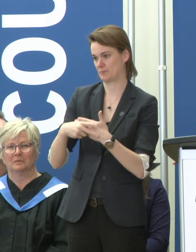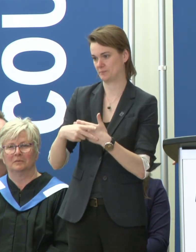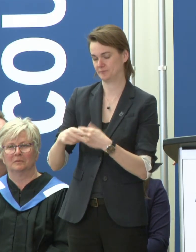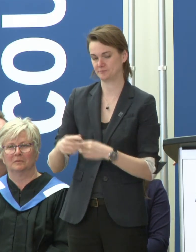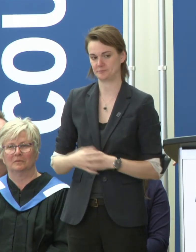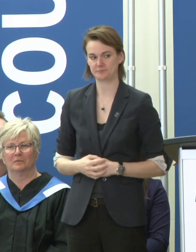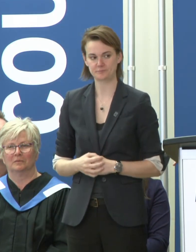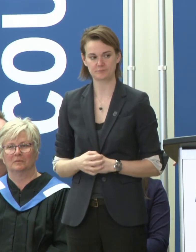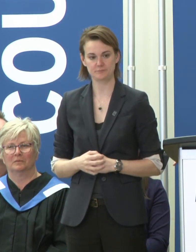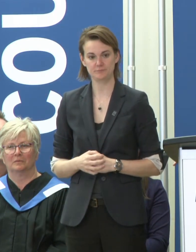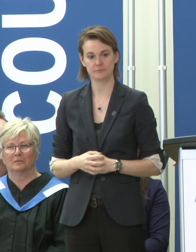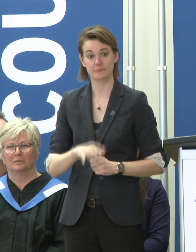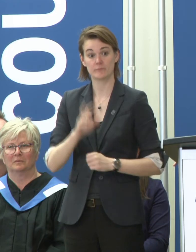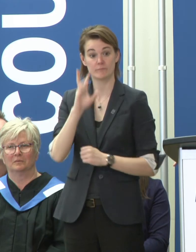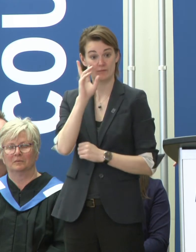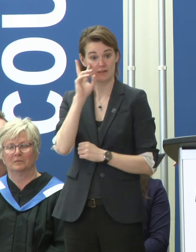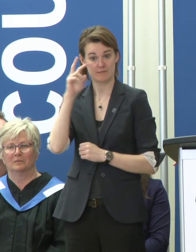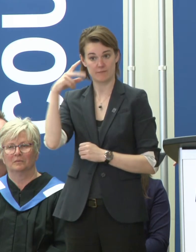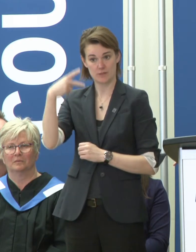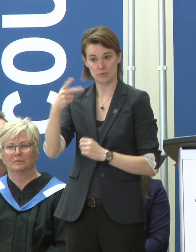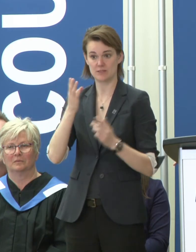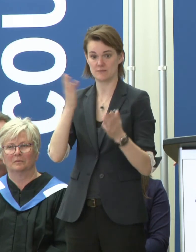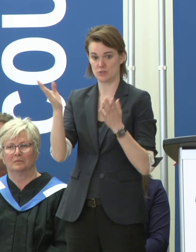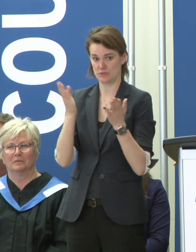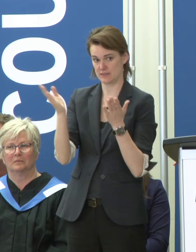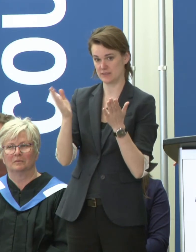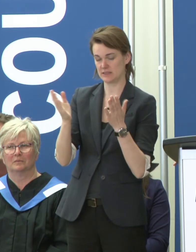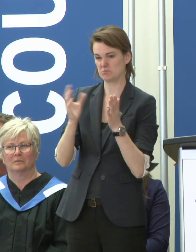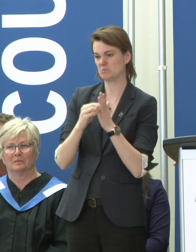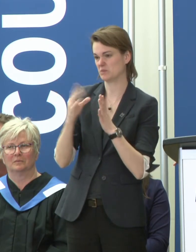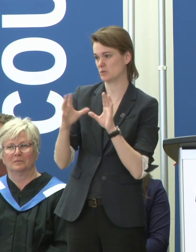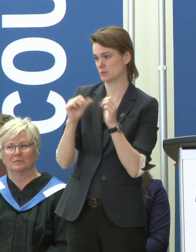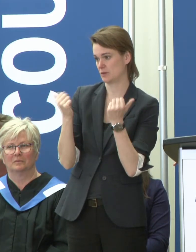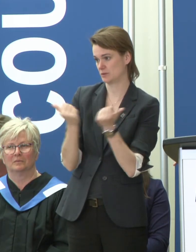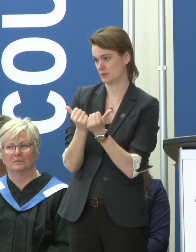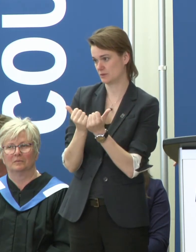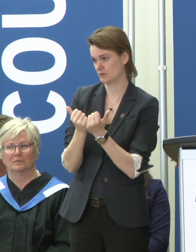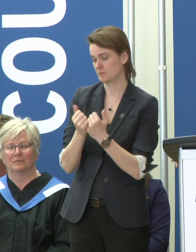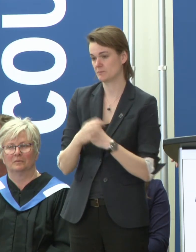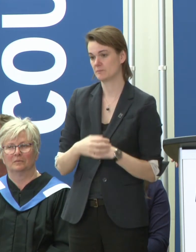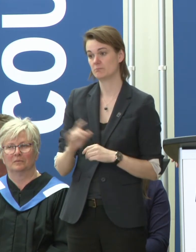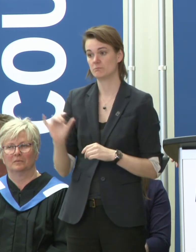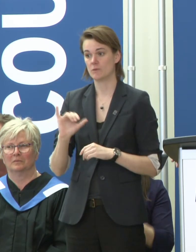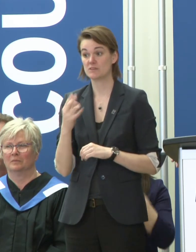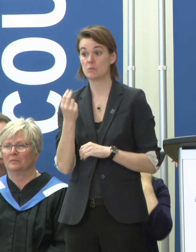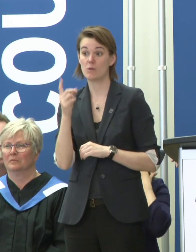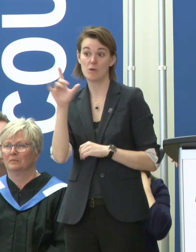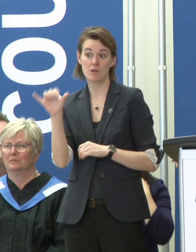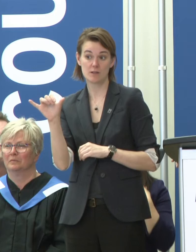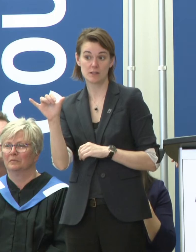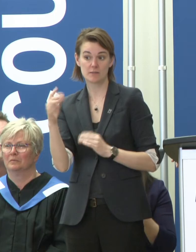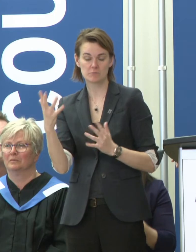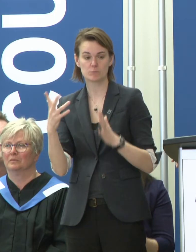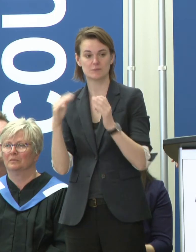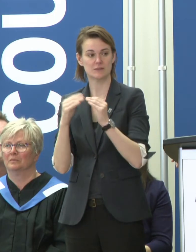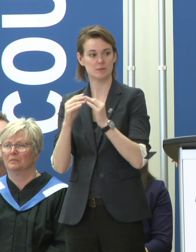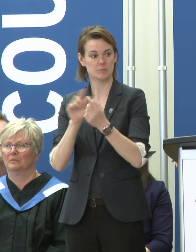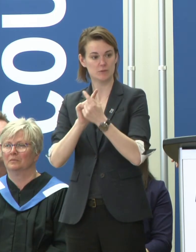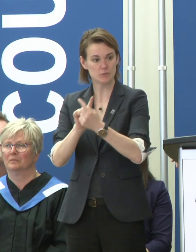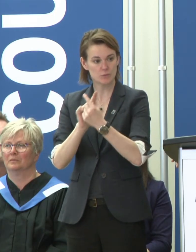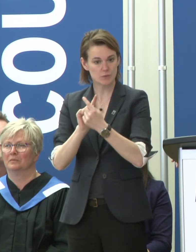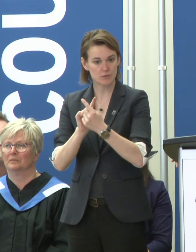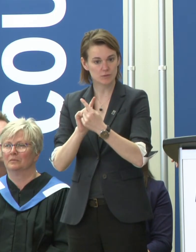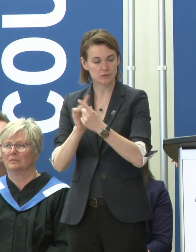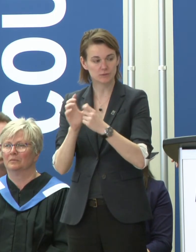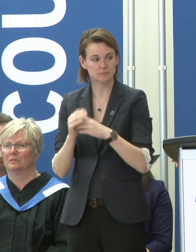In addition to being the Vice President of Services with the Student Association, Holly has also been a peer tutor and mentor to her